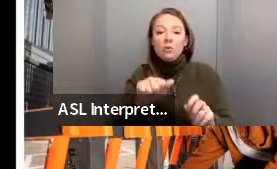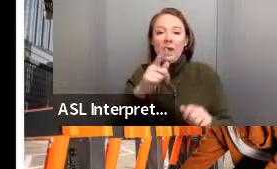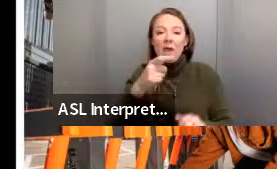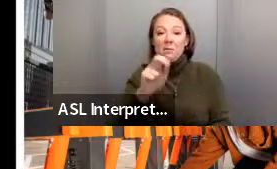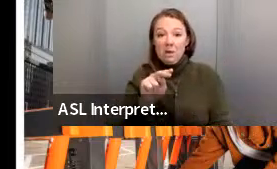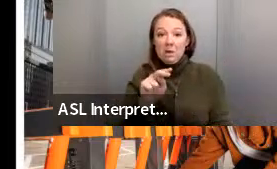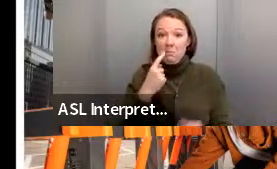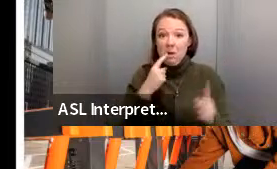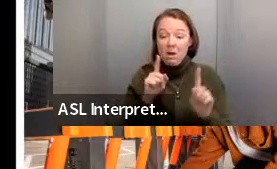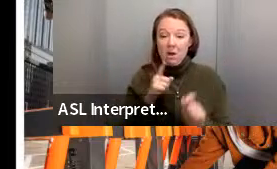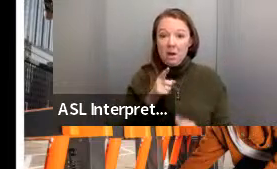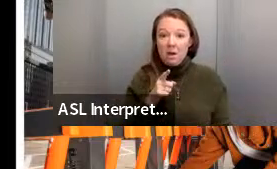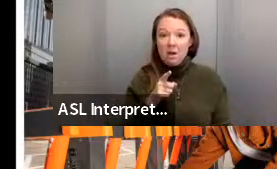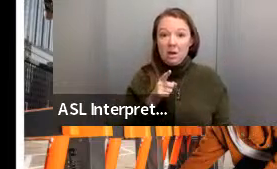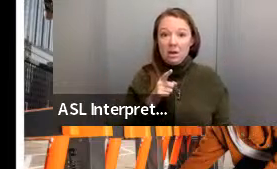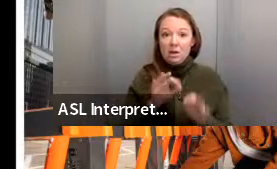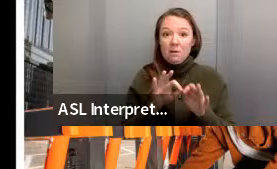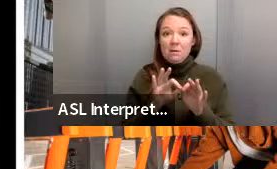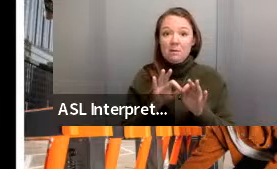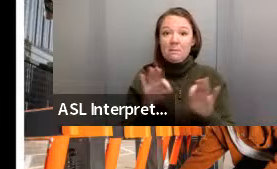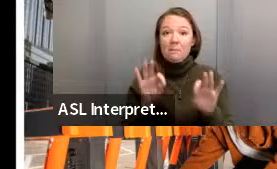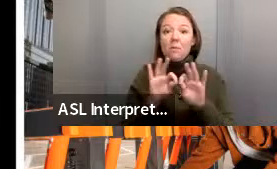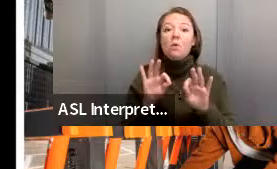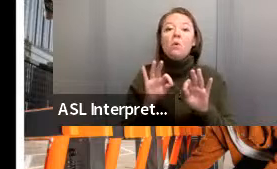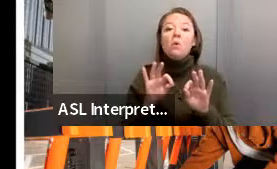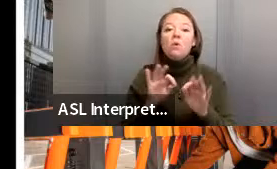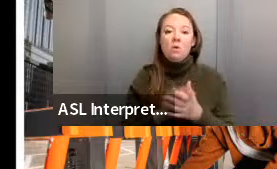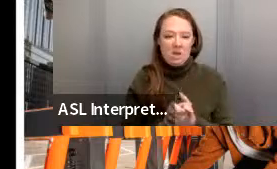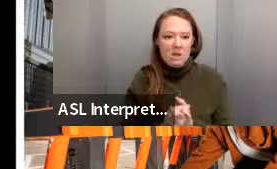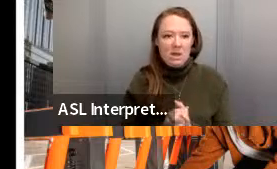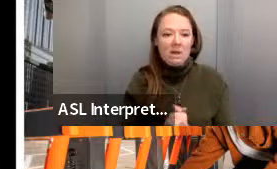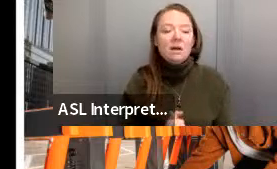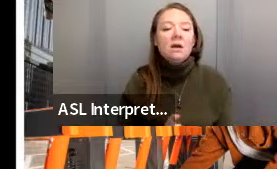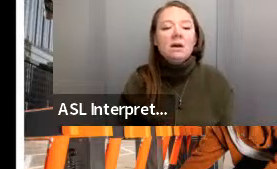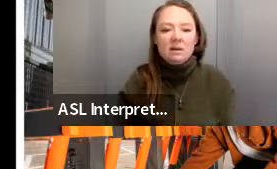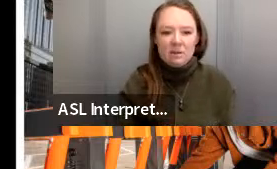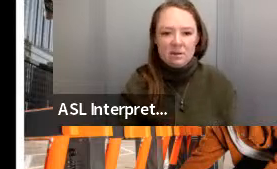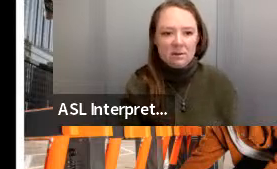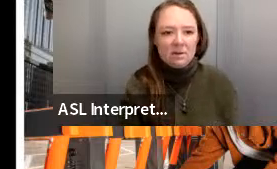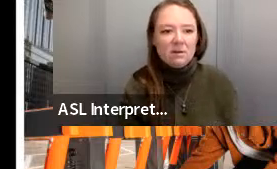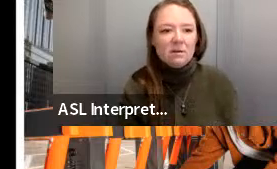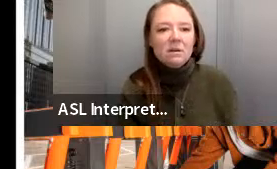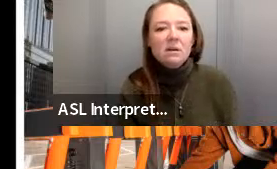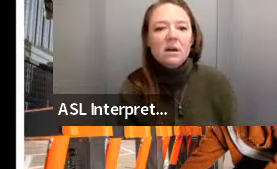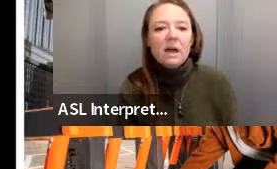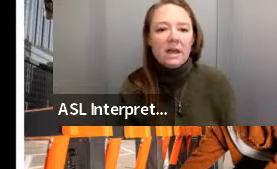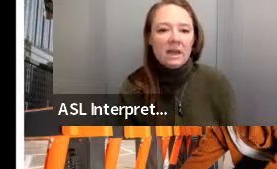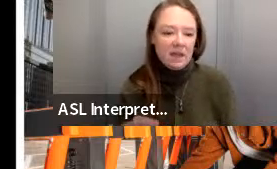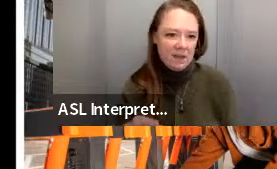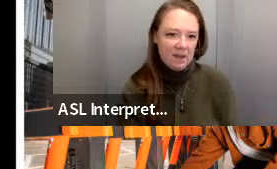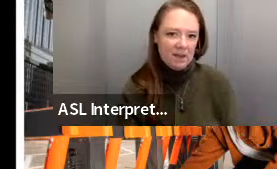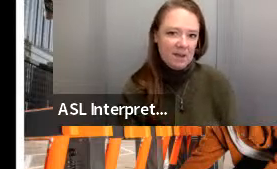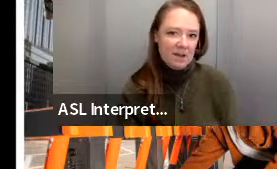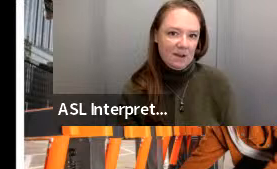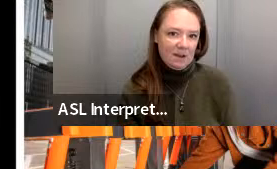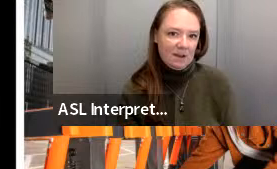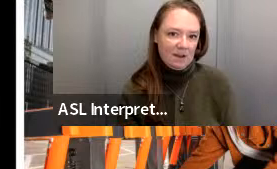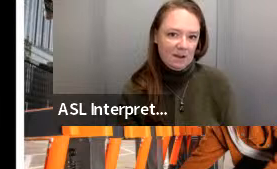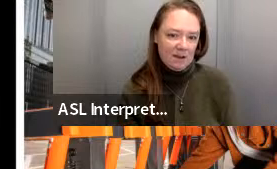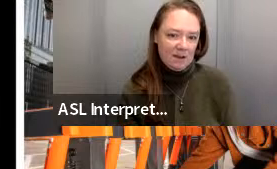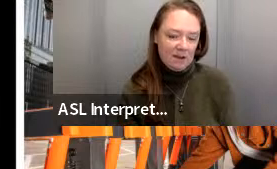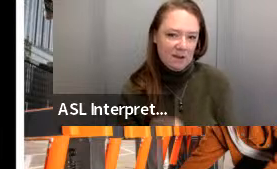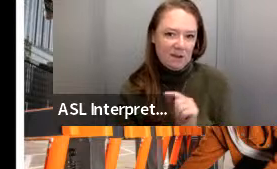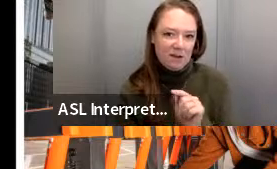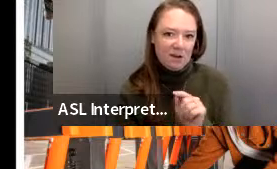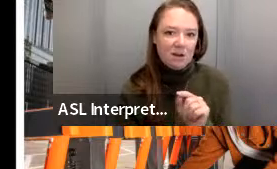to make sure that the interpreters are still pinned to the screen for people who might be watching on YouTube who need the ASL services. So